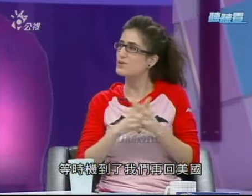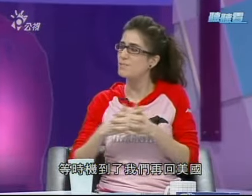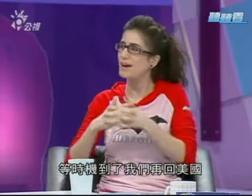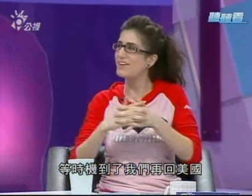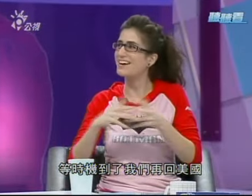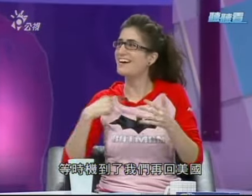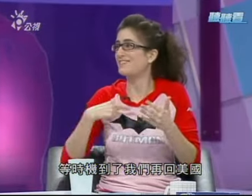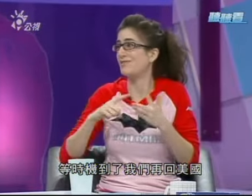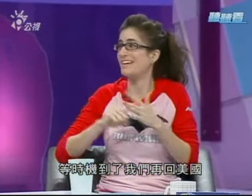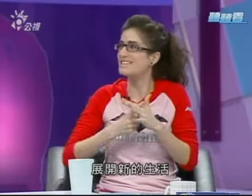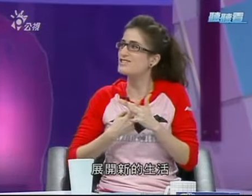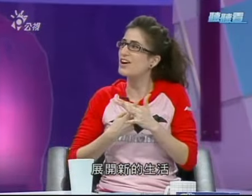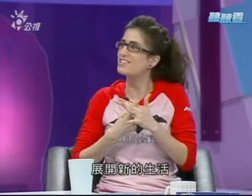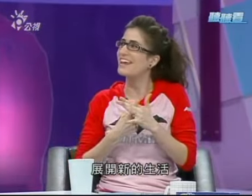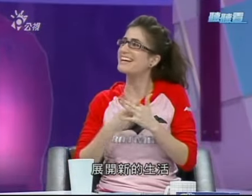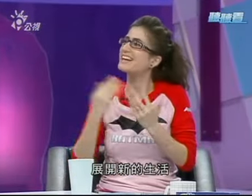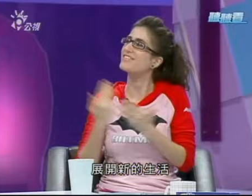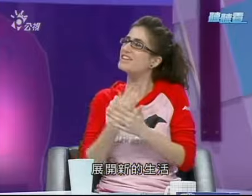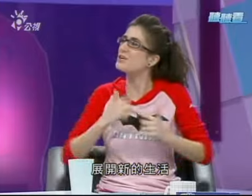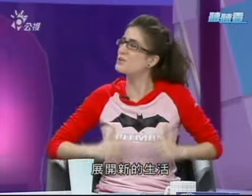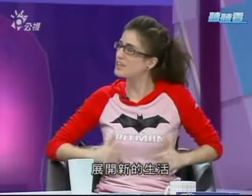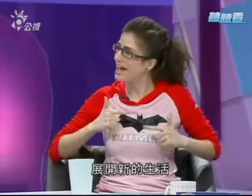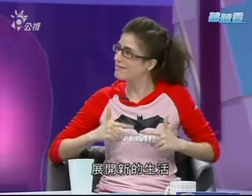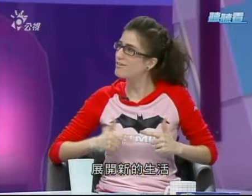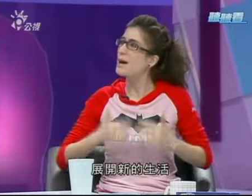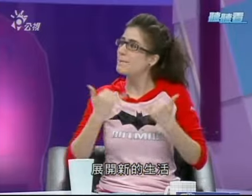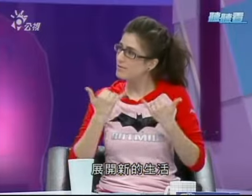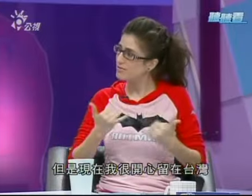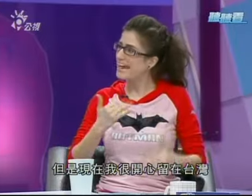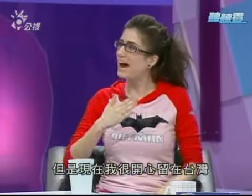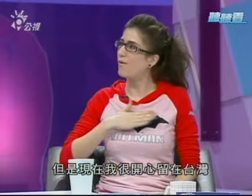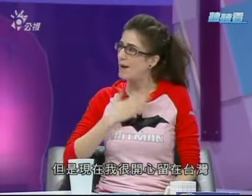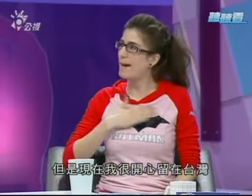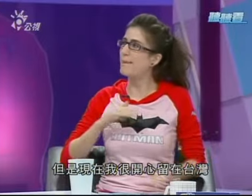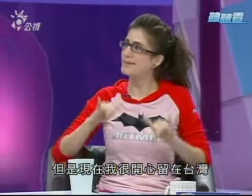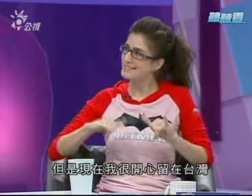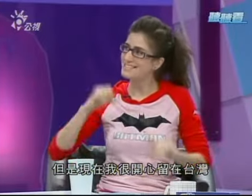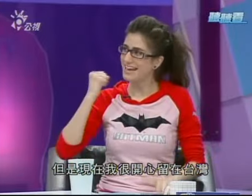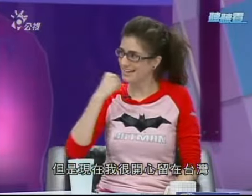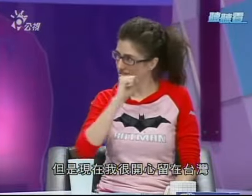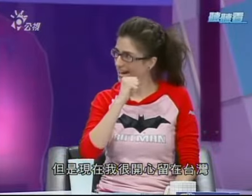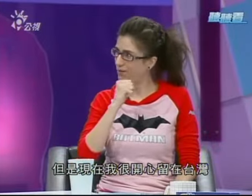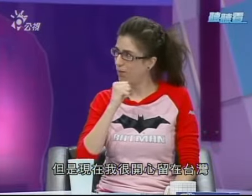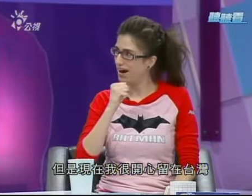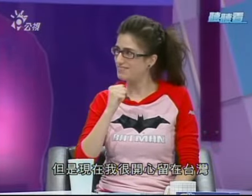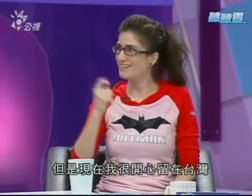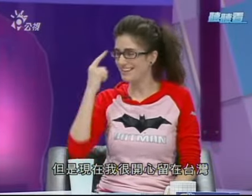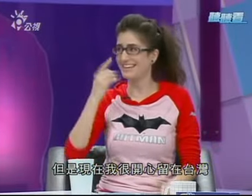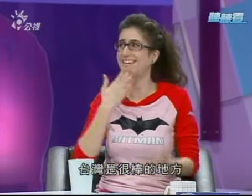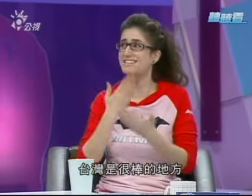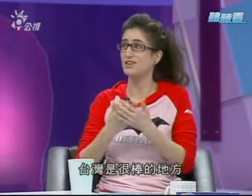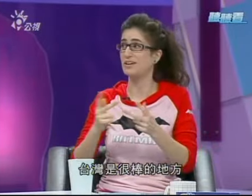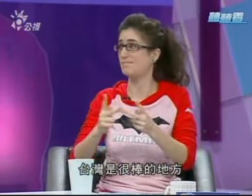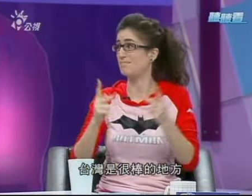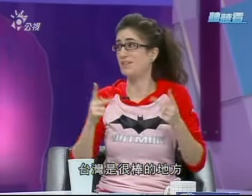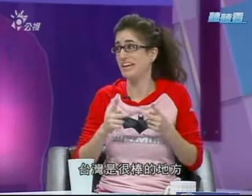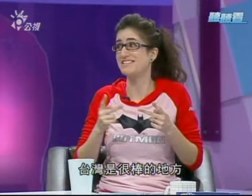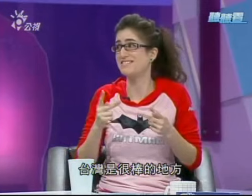to Americaand we can start likekind of a new lifebut for nowI'm happy to stay in TaiwanI think it's a good place